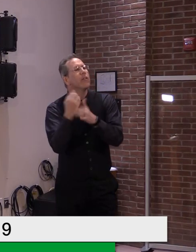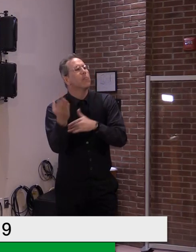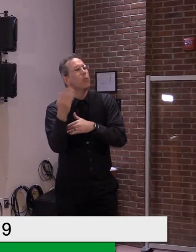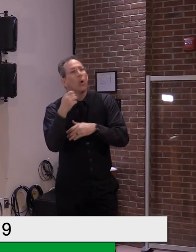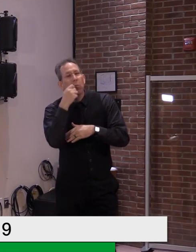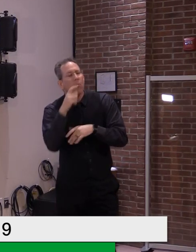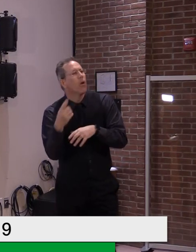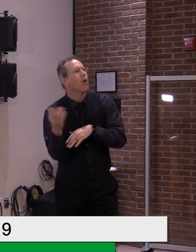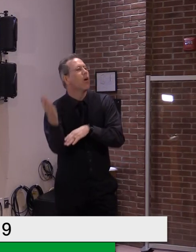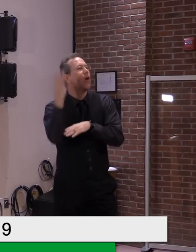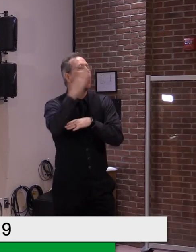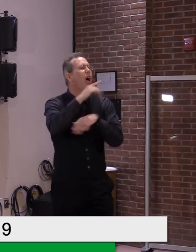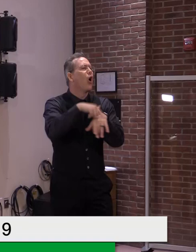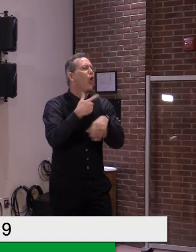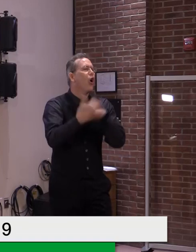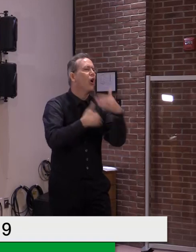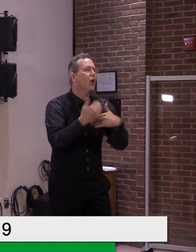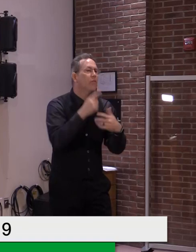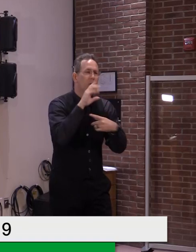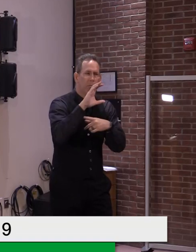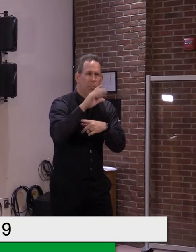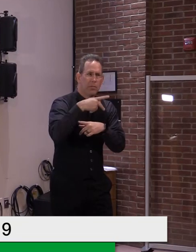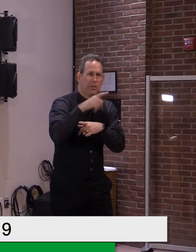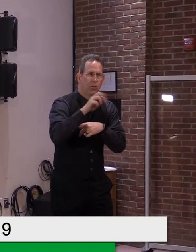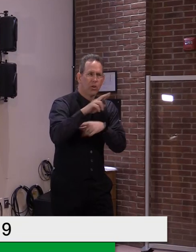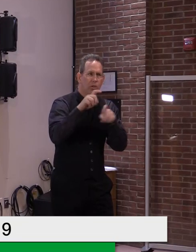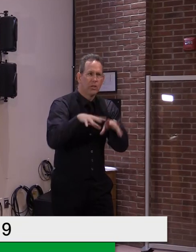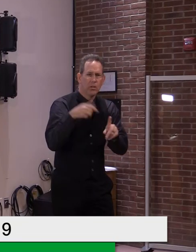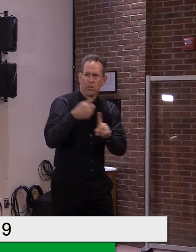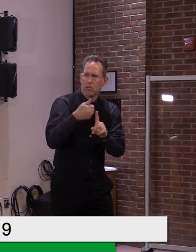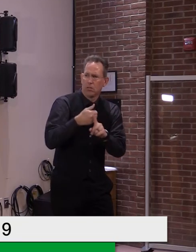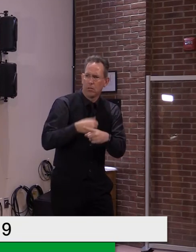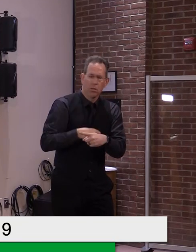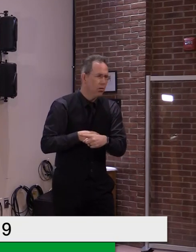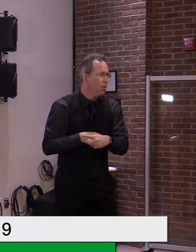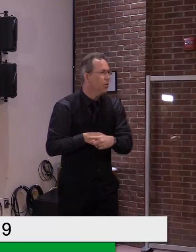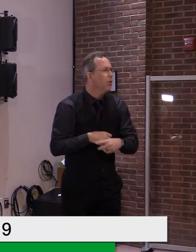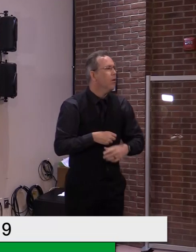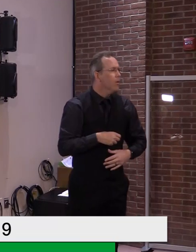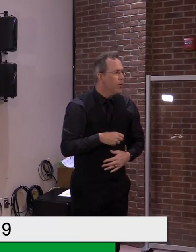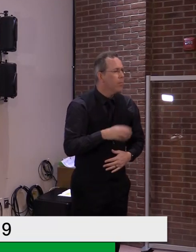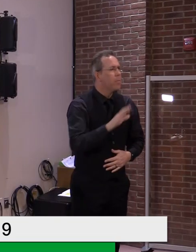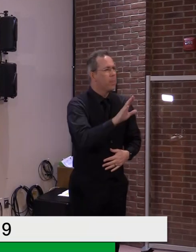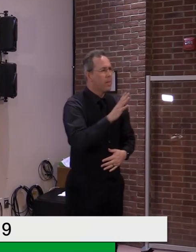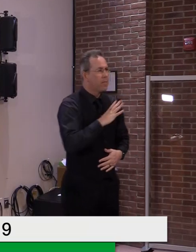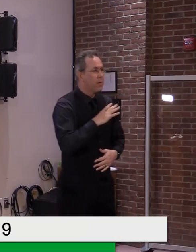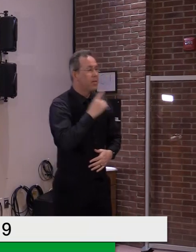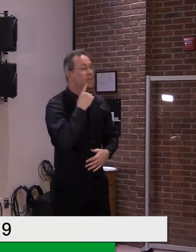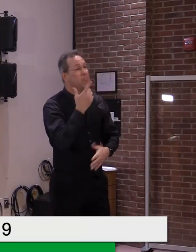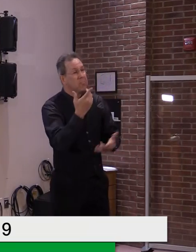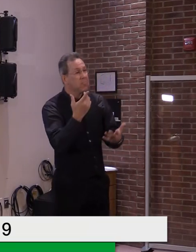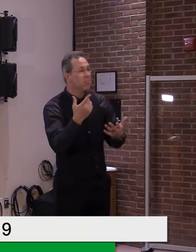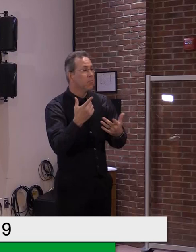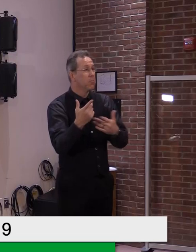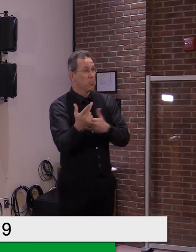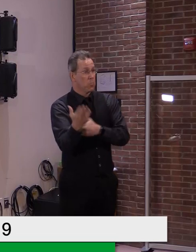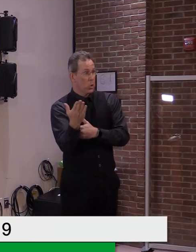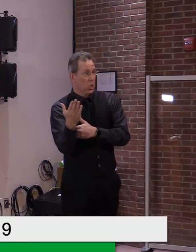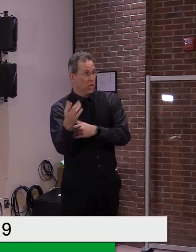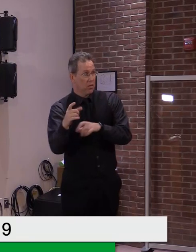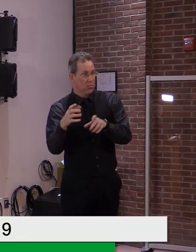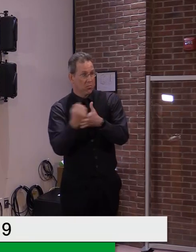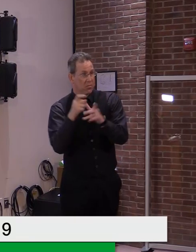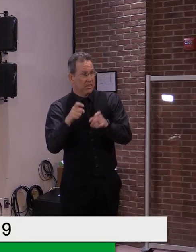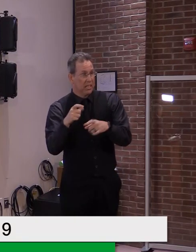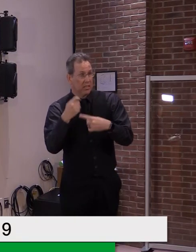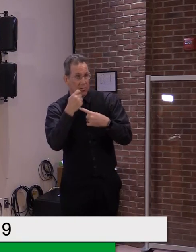Greg. We take the test in the morning or the afternoon. If there are a lot of tests, it takes all day to get the tests done.